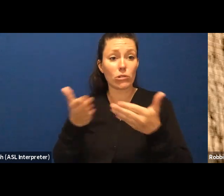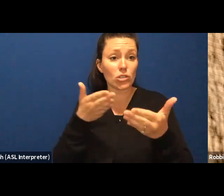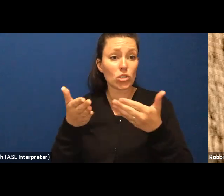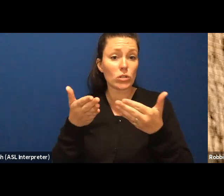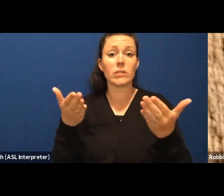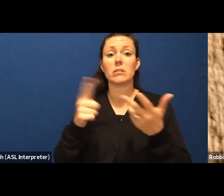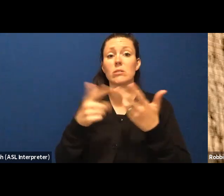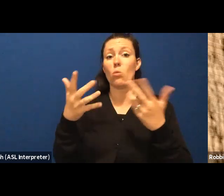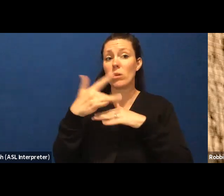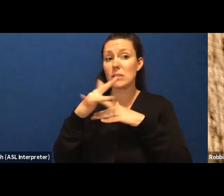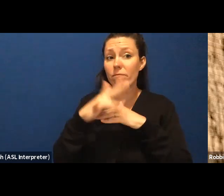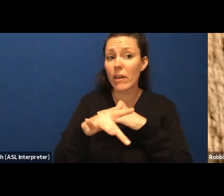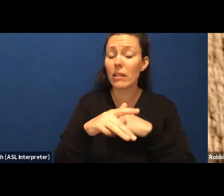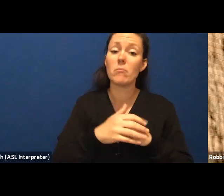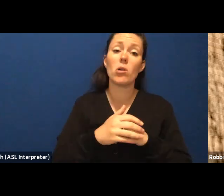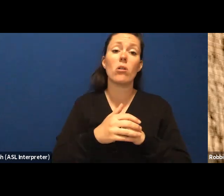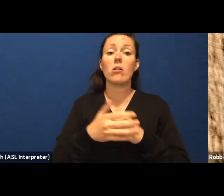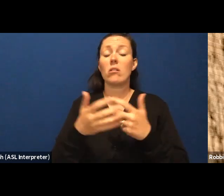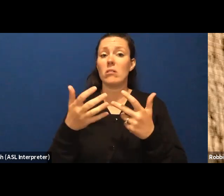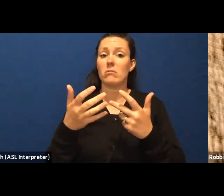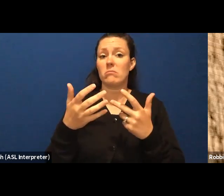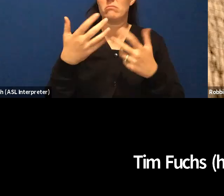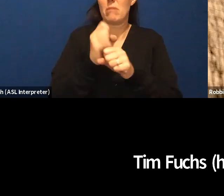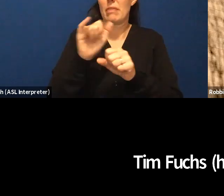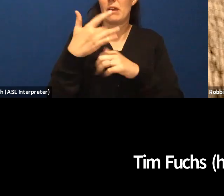to receive those services.